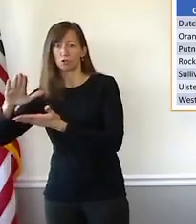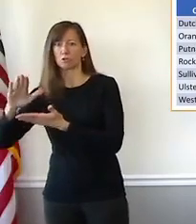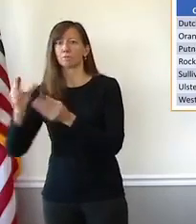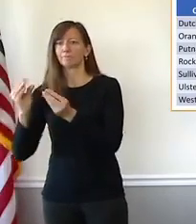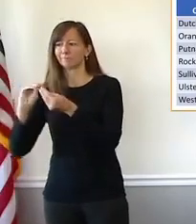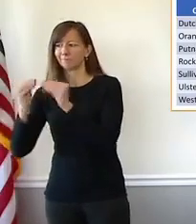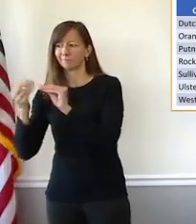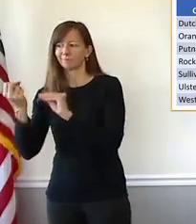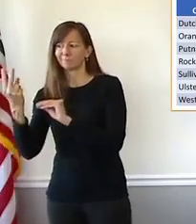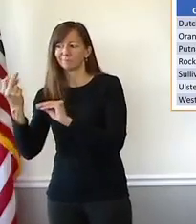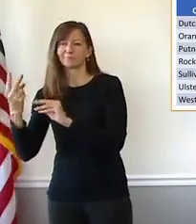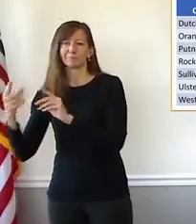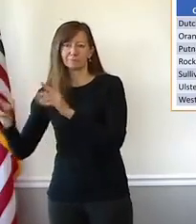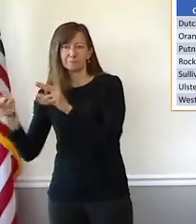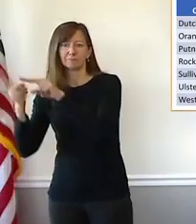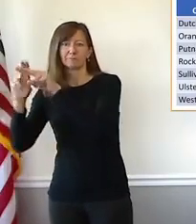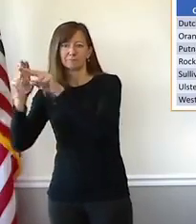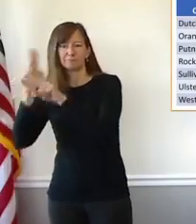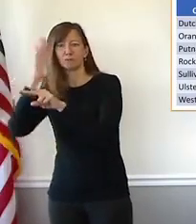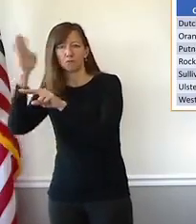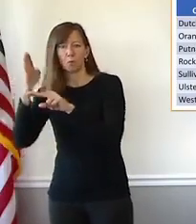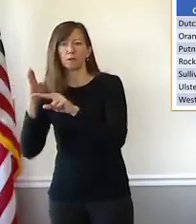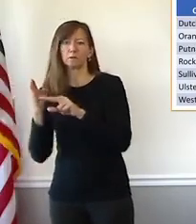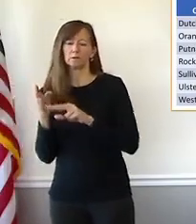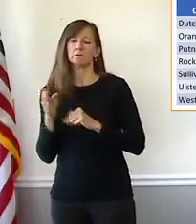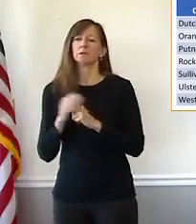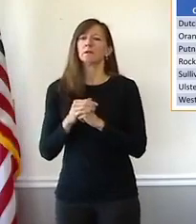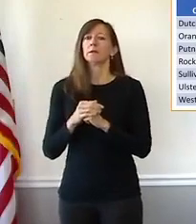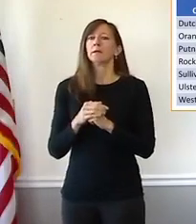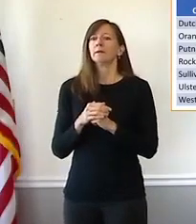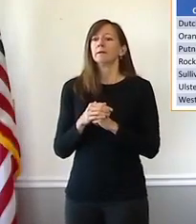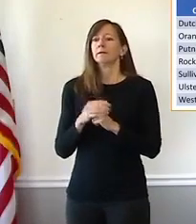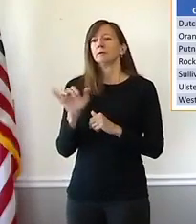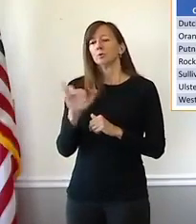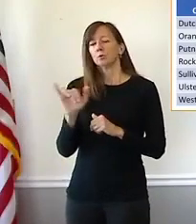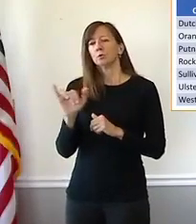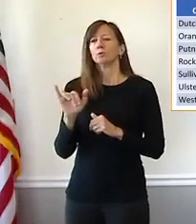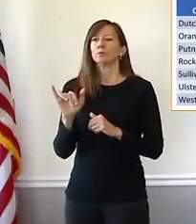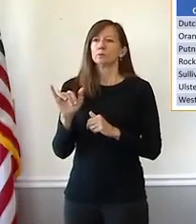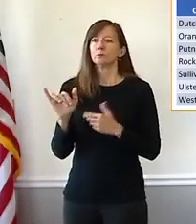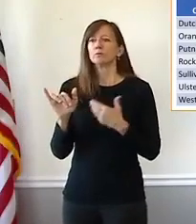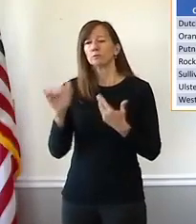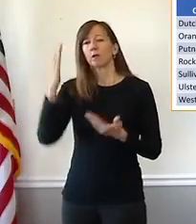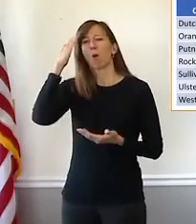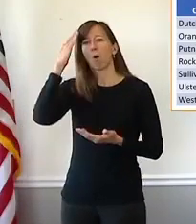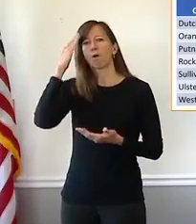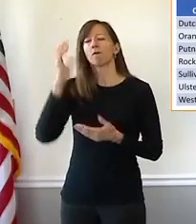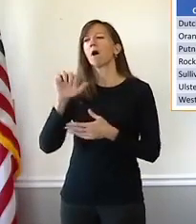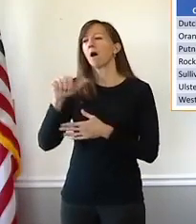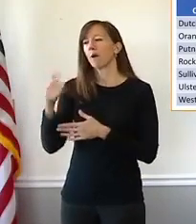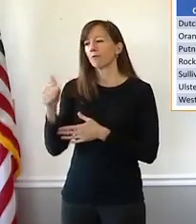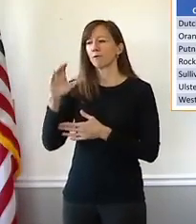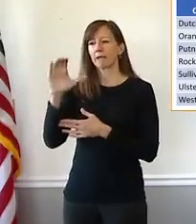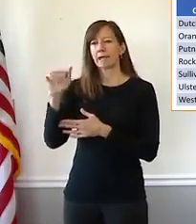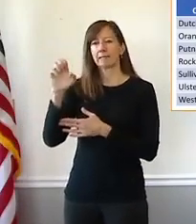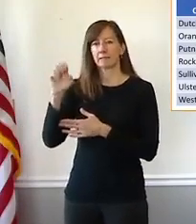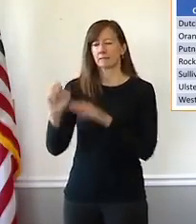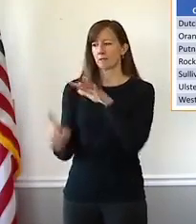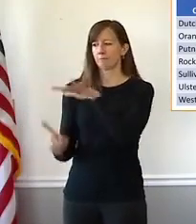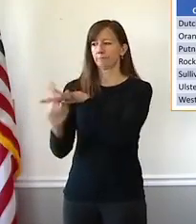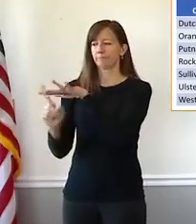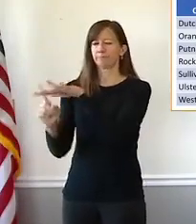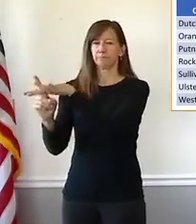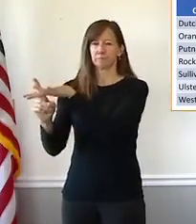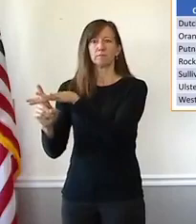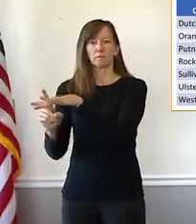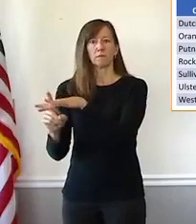another series of cases that certainly we were aware of that came about, and we just continue to monitor